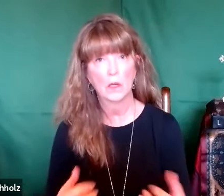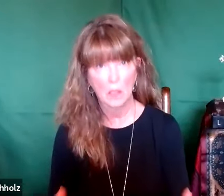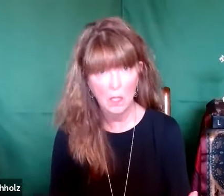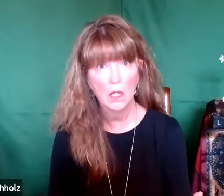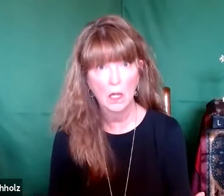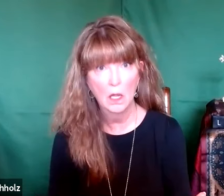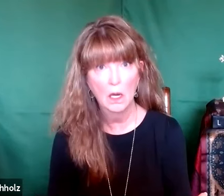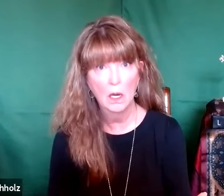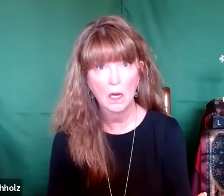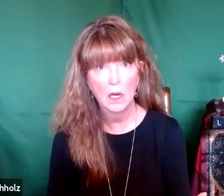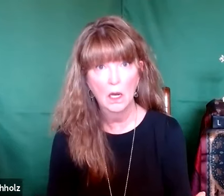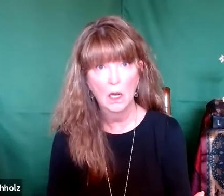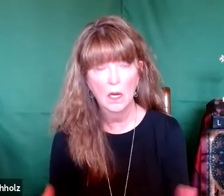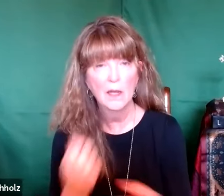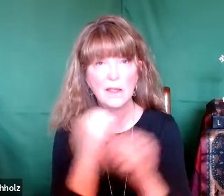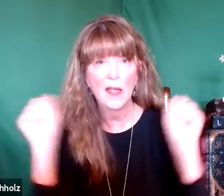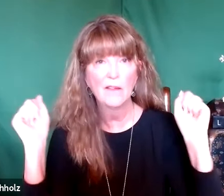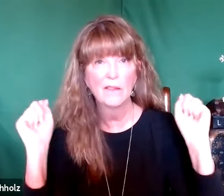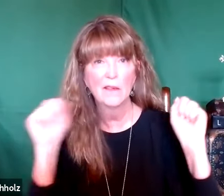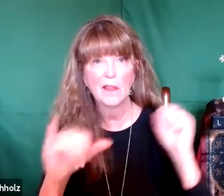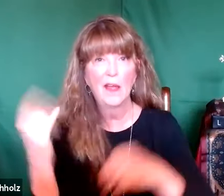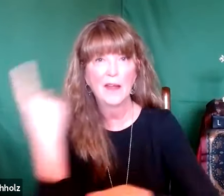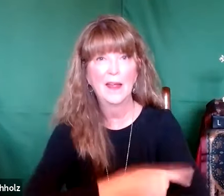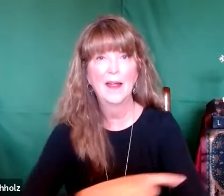And that made the Roman soldier just stop in his track